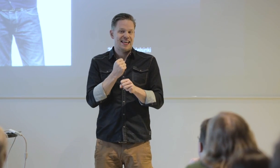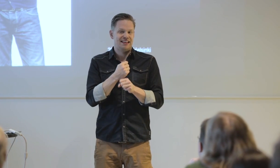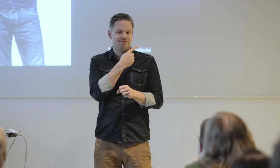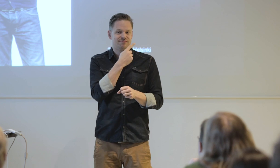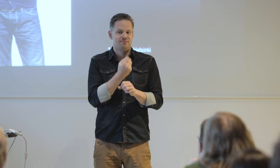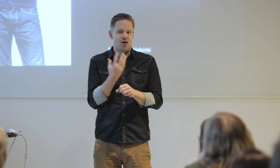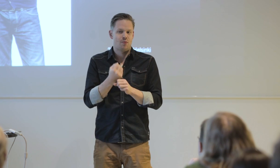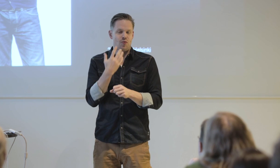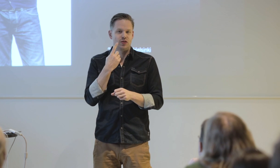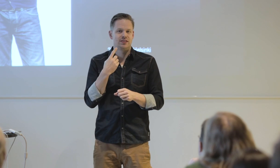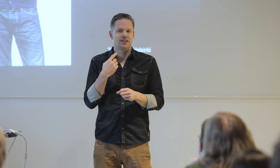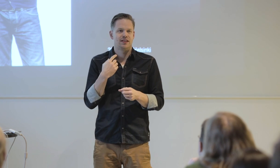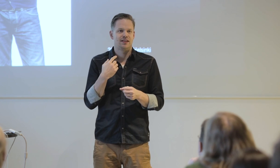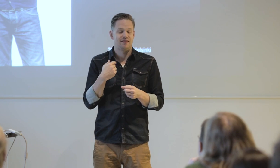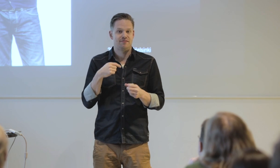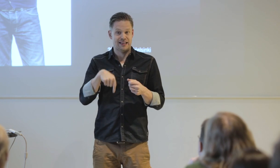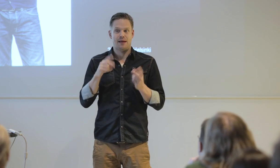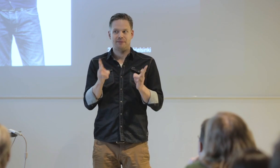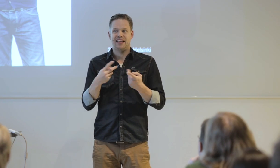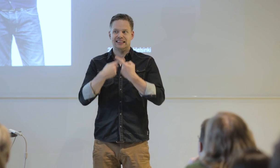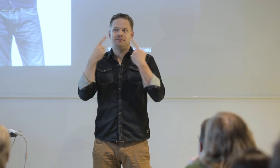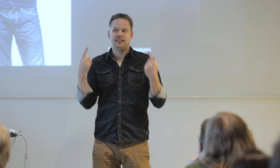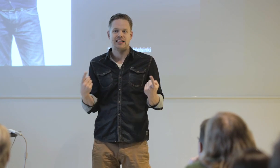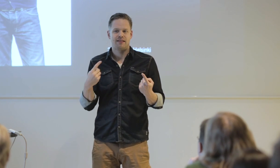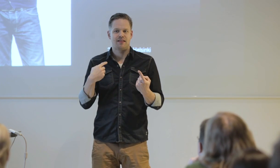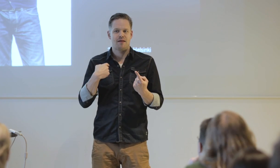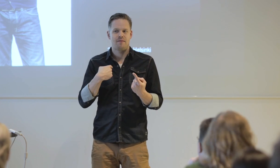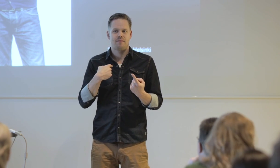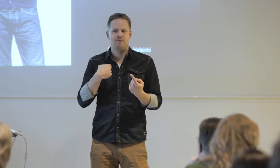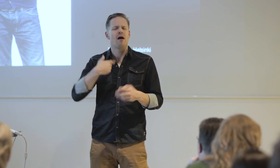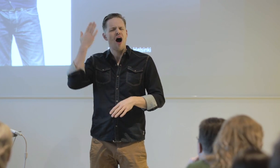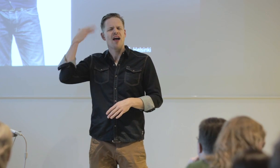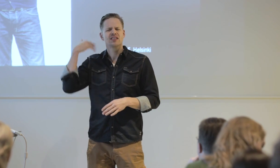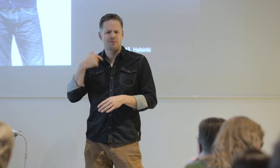yesterday I was making this PowerPoint and you know, I'm here for the first time.